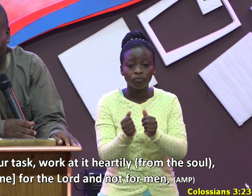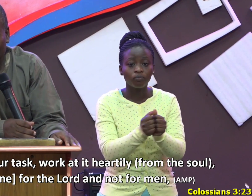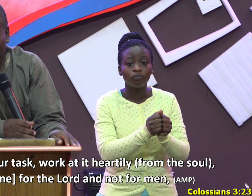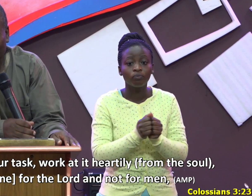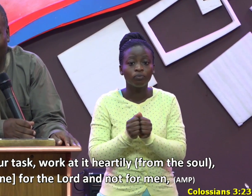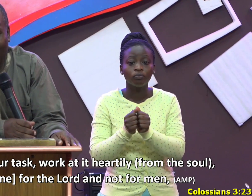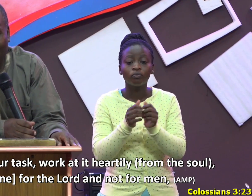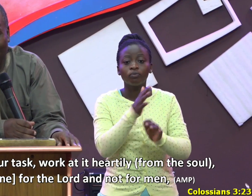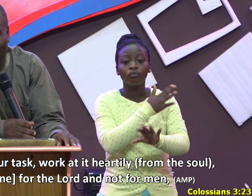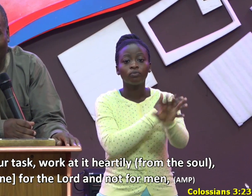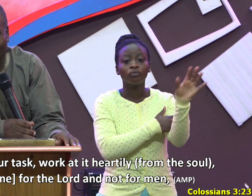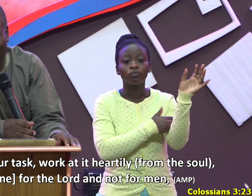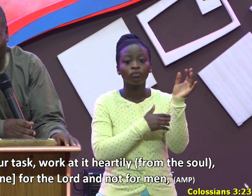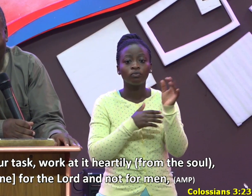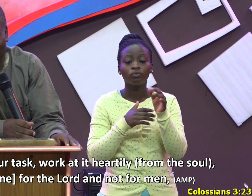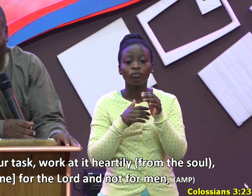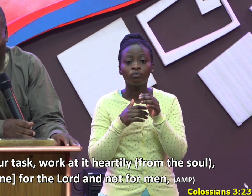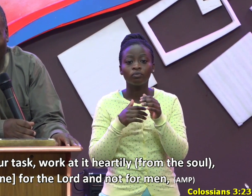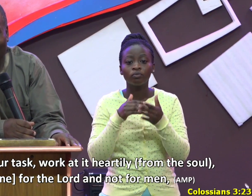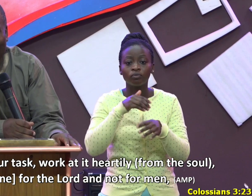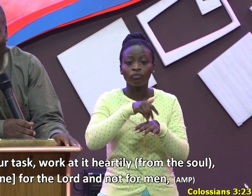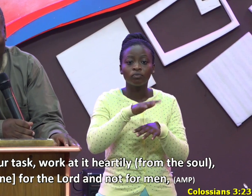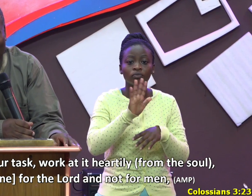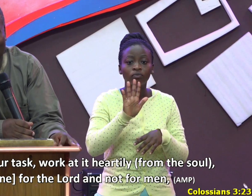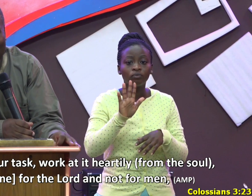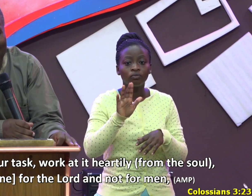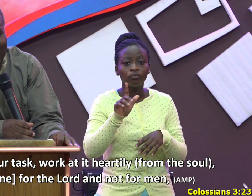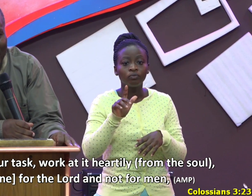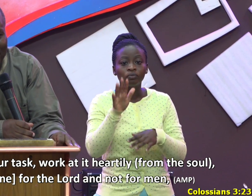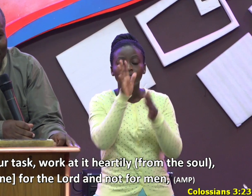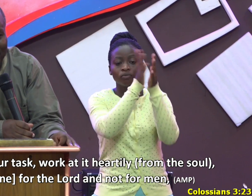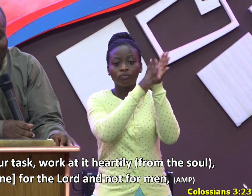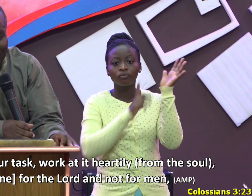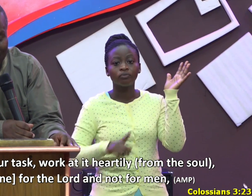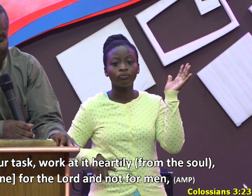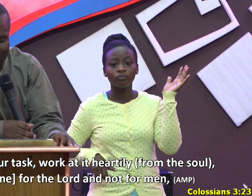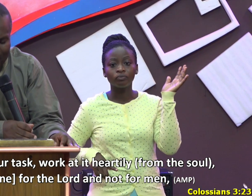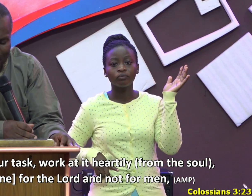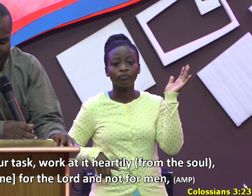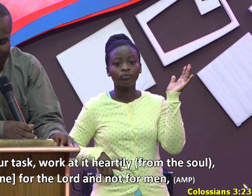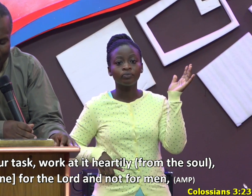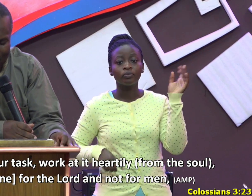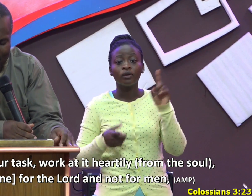what is pushing you. Praise the name of the Lord. Praise the name of the Lord.